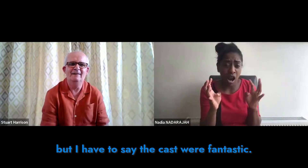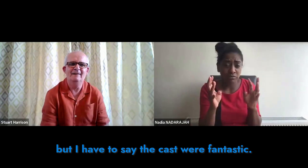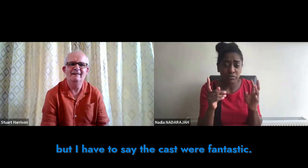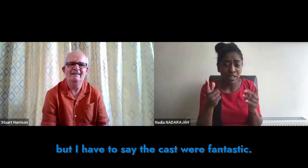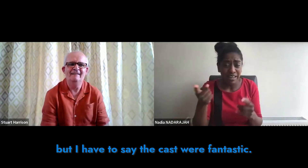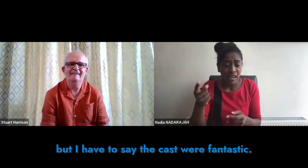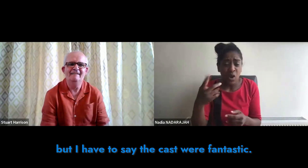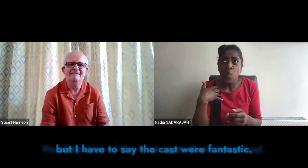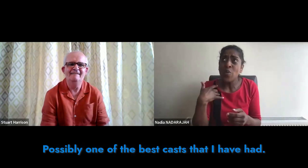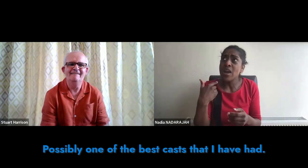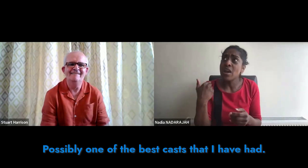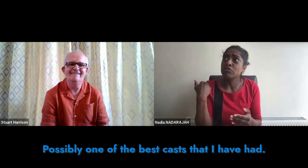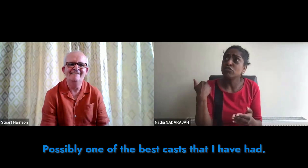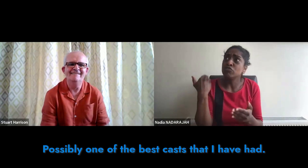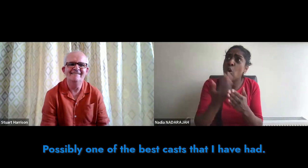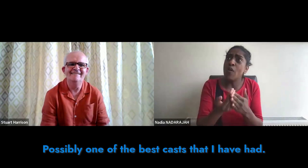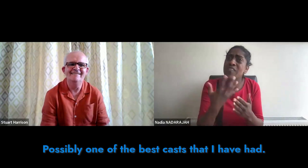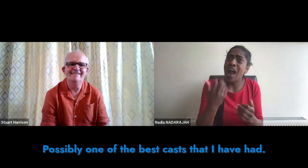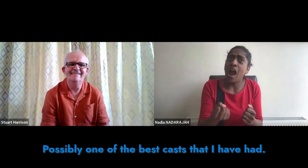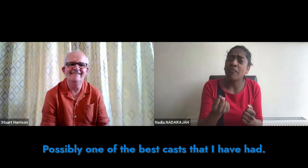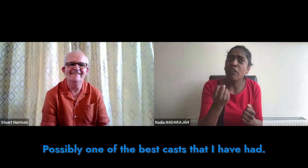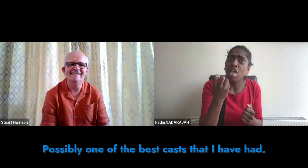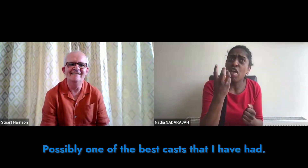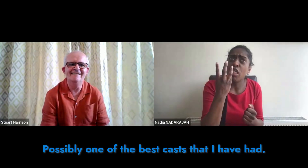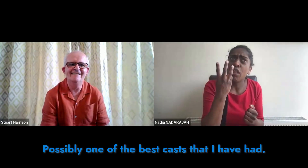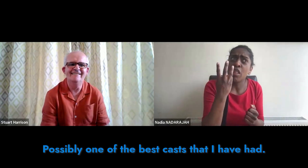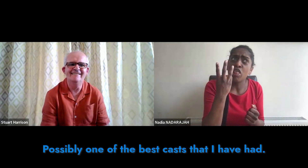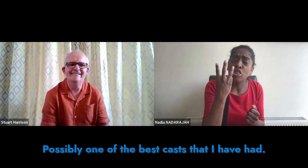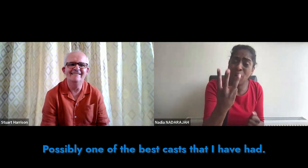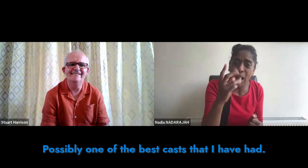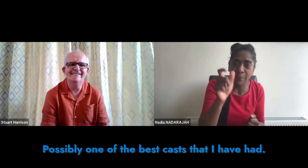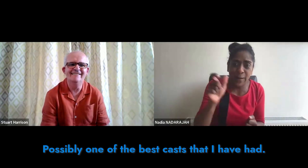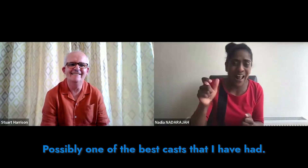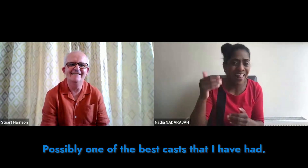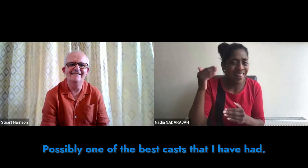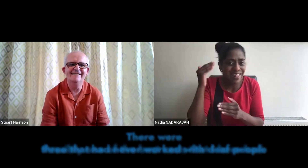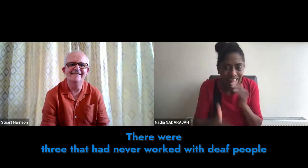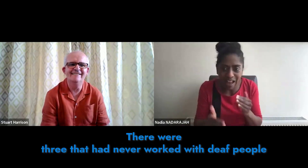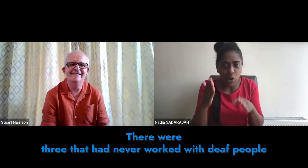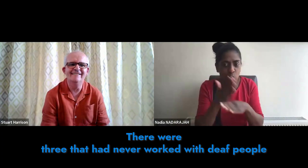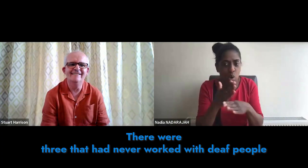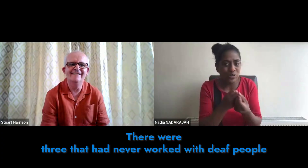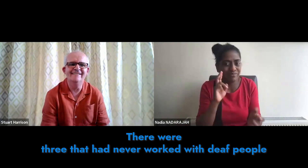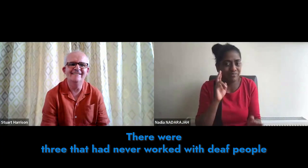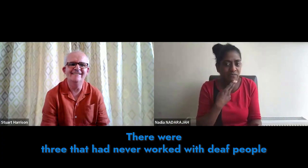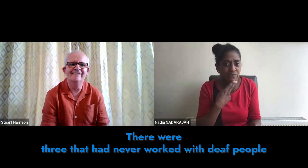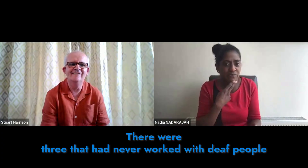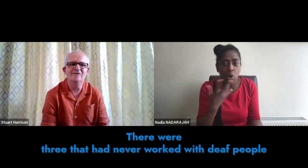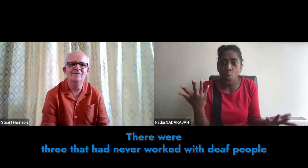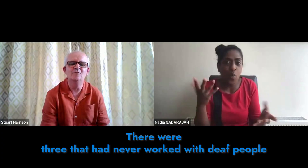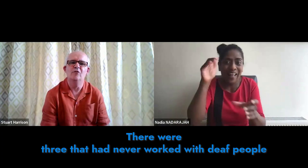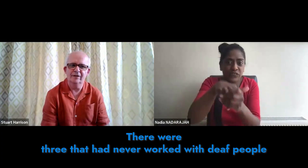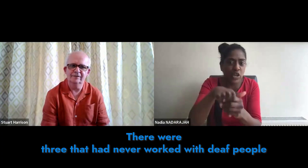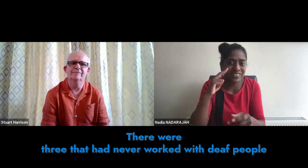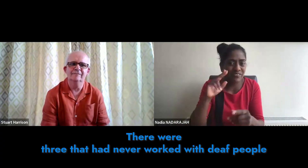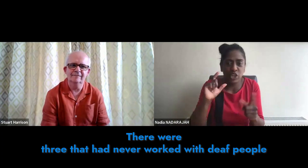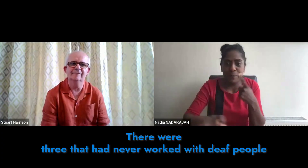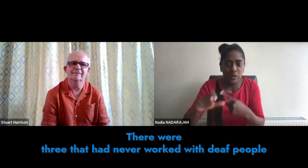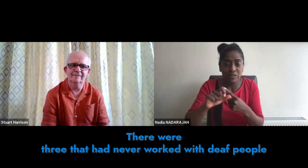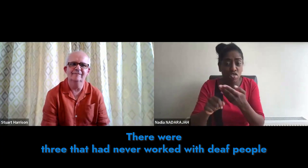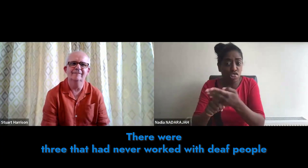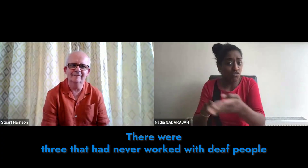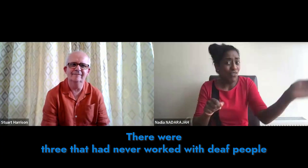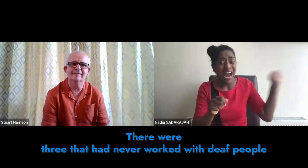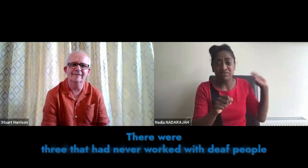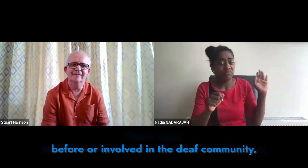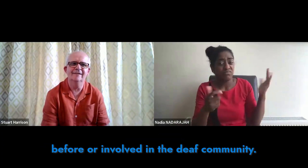cast were fantastic. Possibly one of the best casts that I have had. I would say there's three that would never worked with